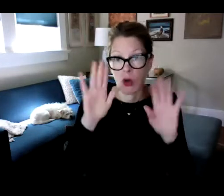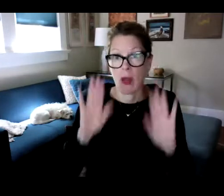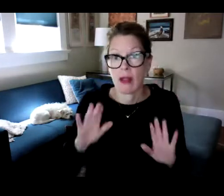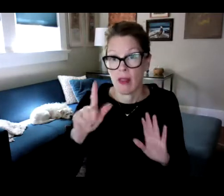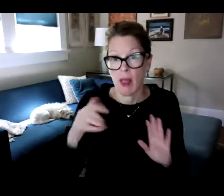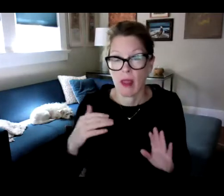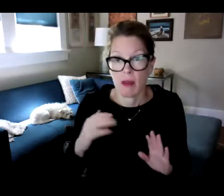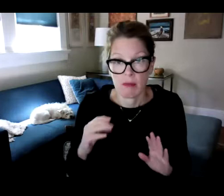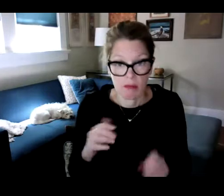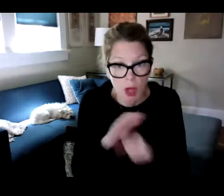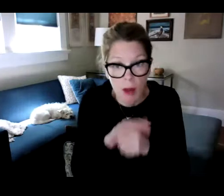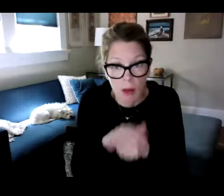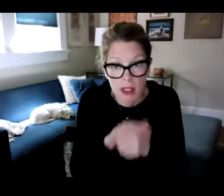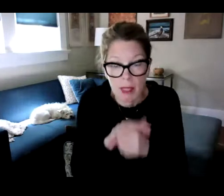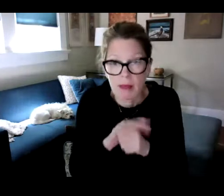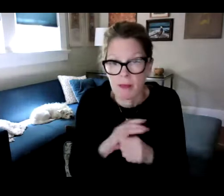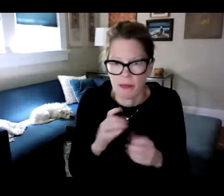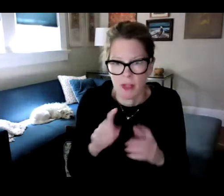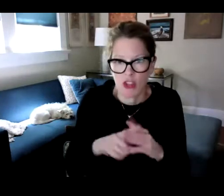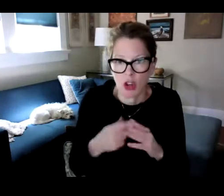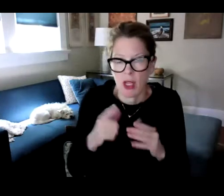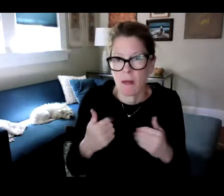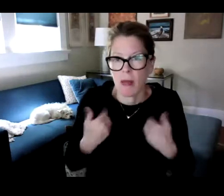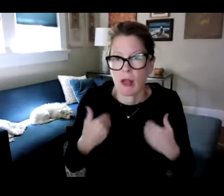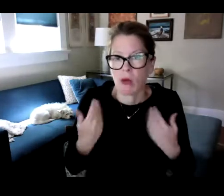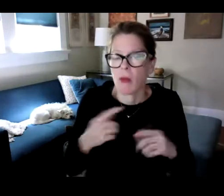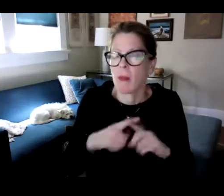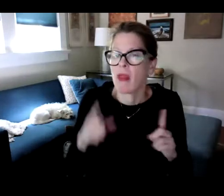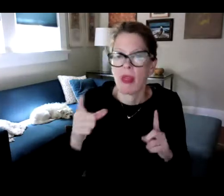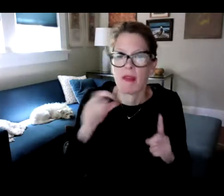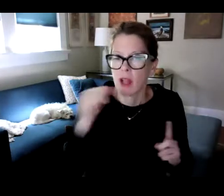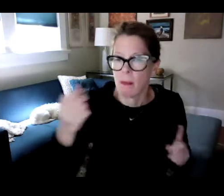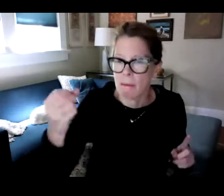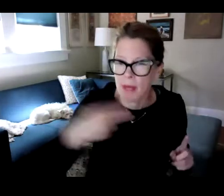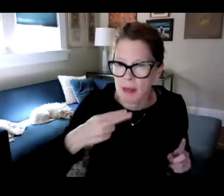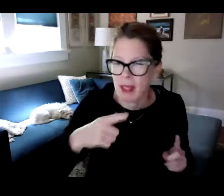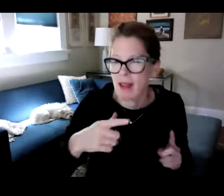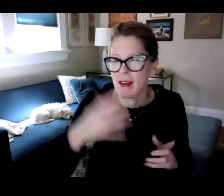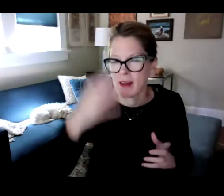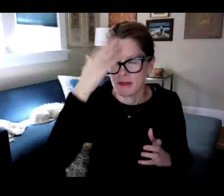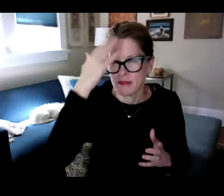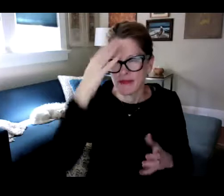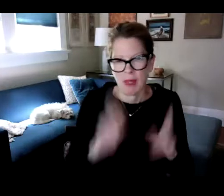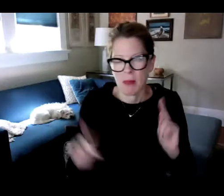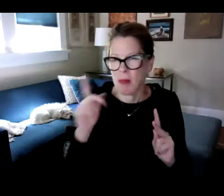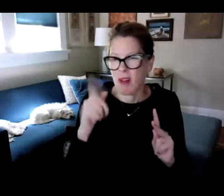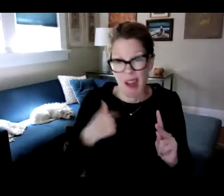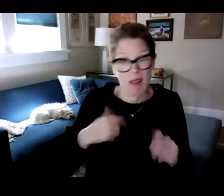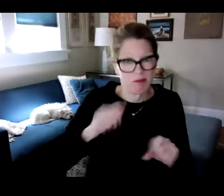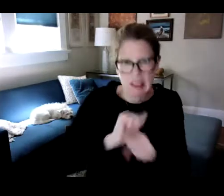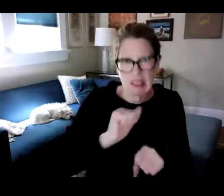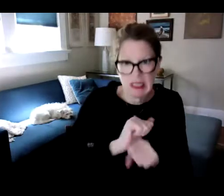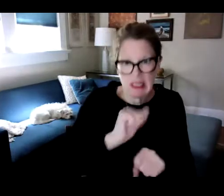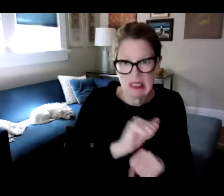youth, but they have not prevailed against me. The plowmen plowed upon my back and made their